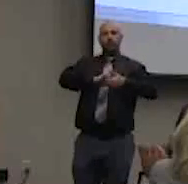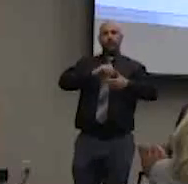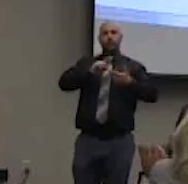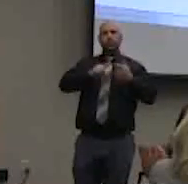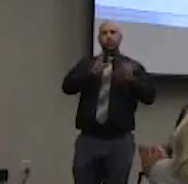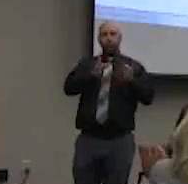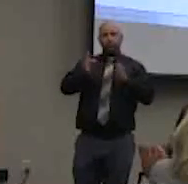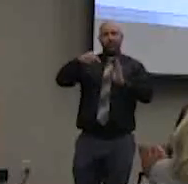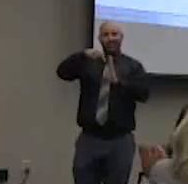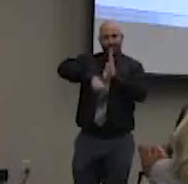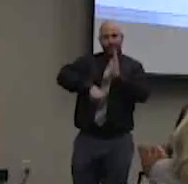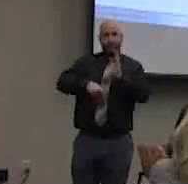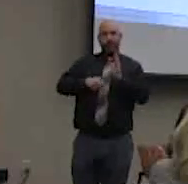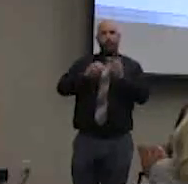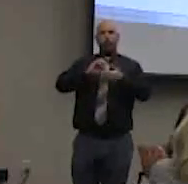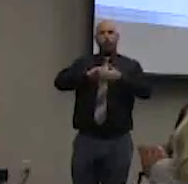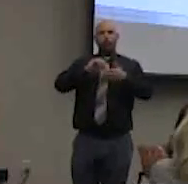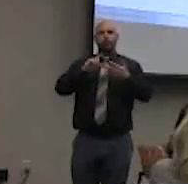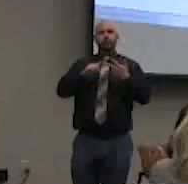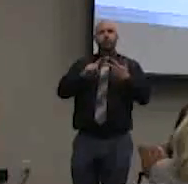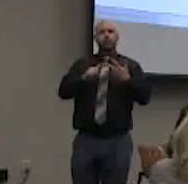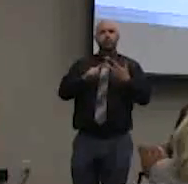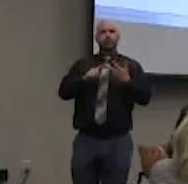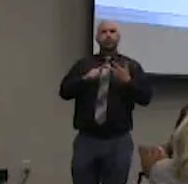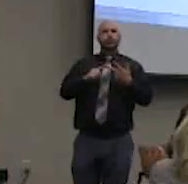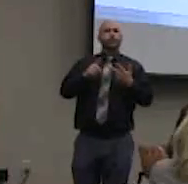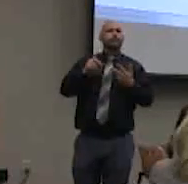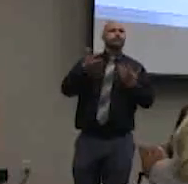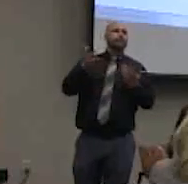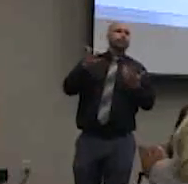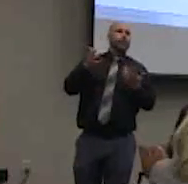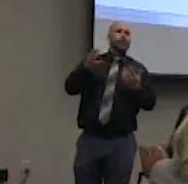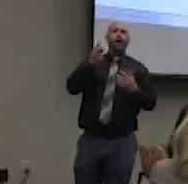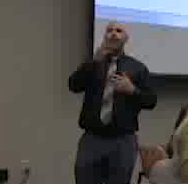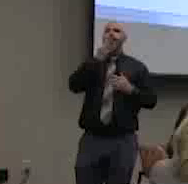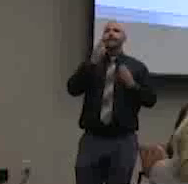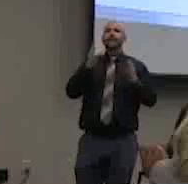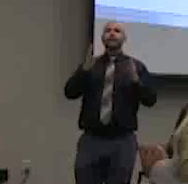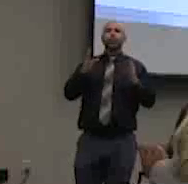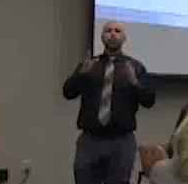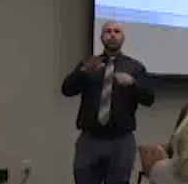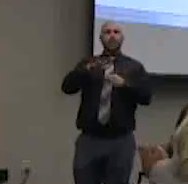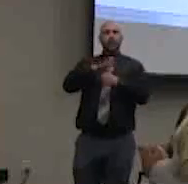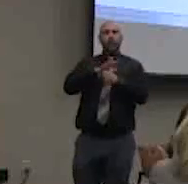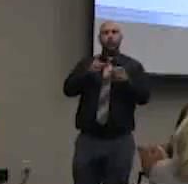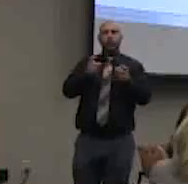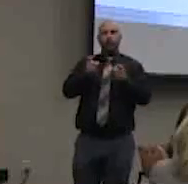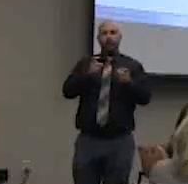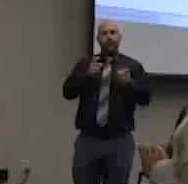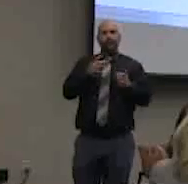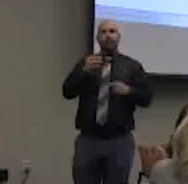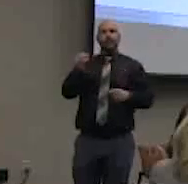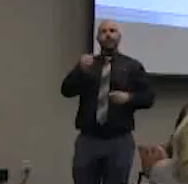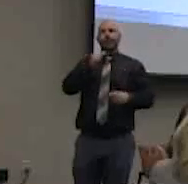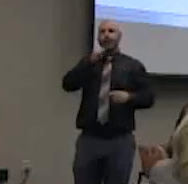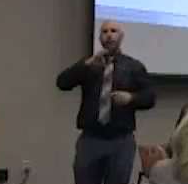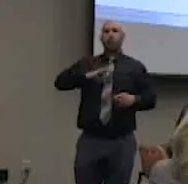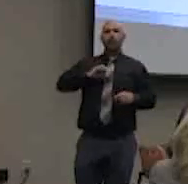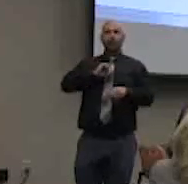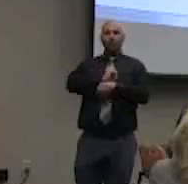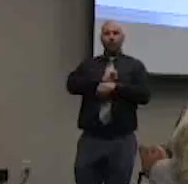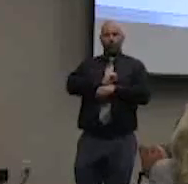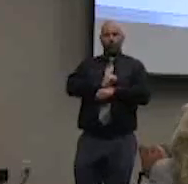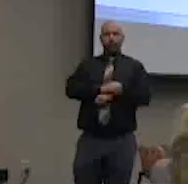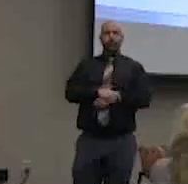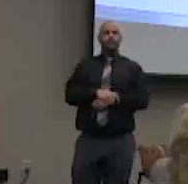bring in entities that are expert in local governance and sort of nonprofit work, so that